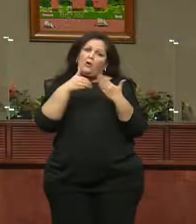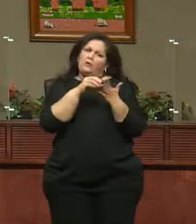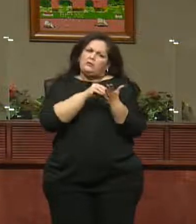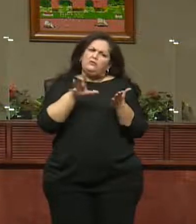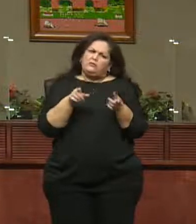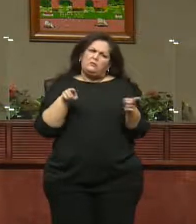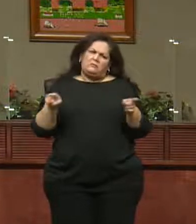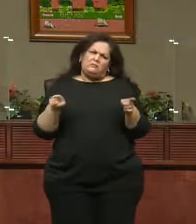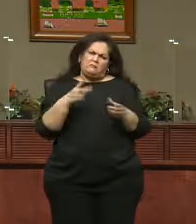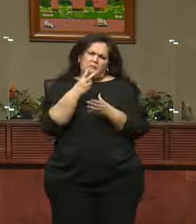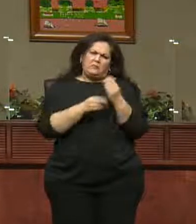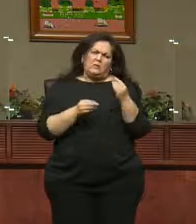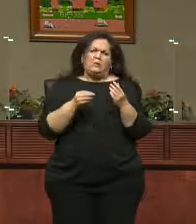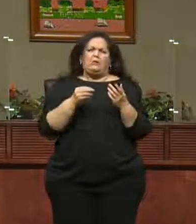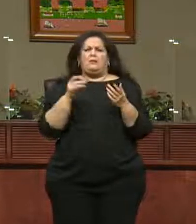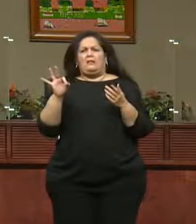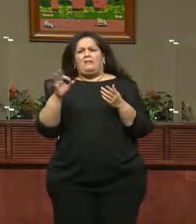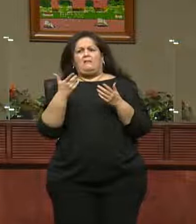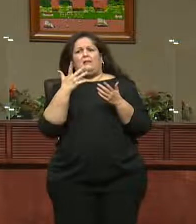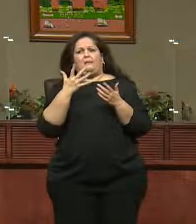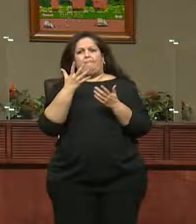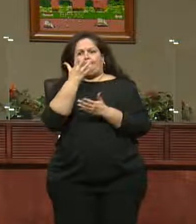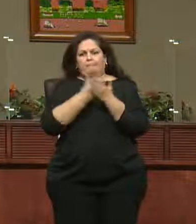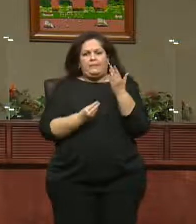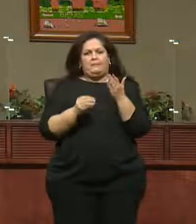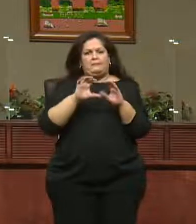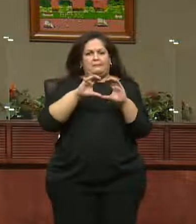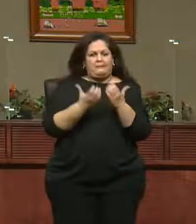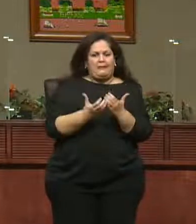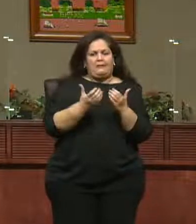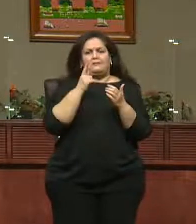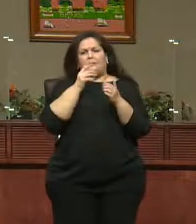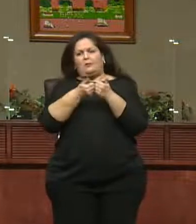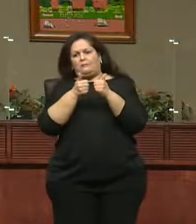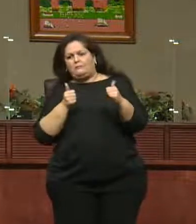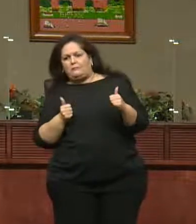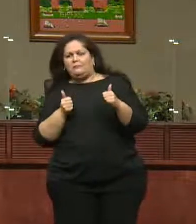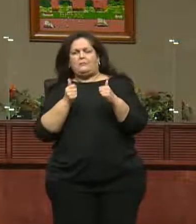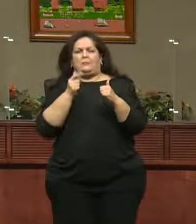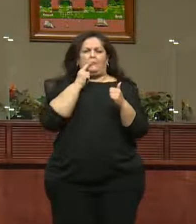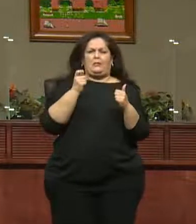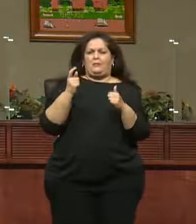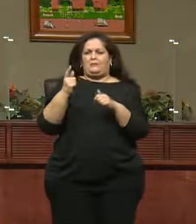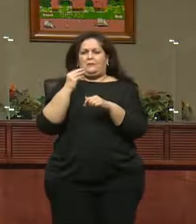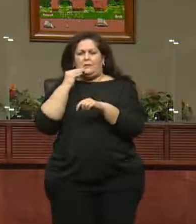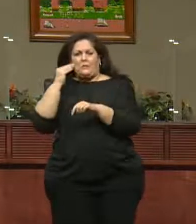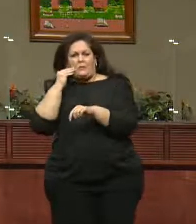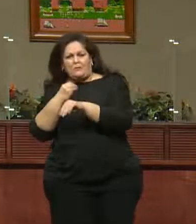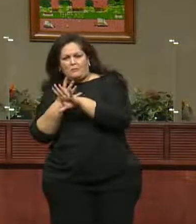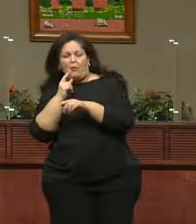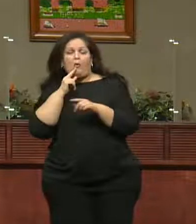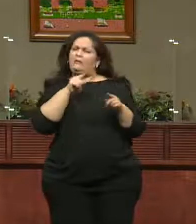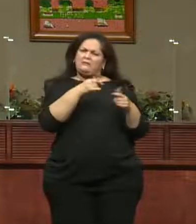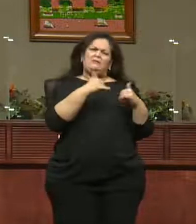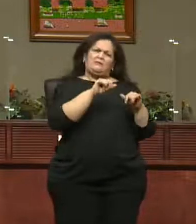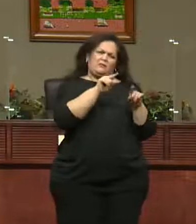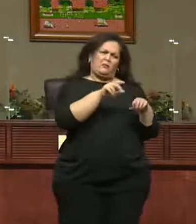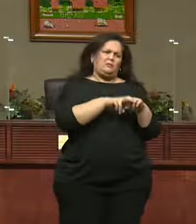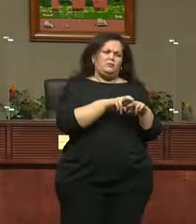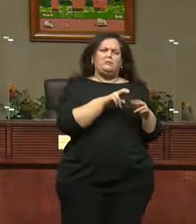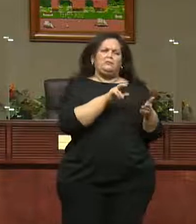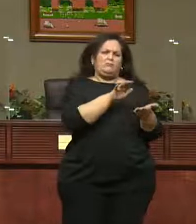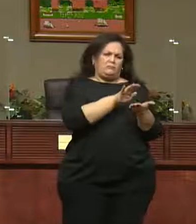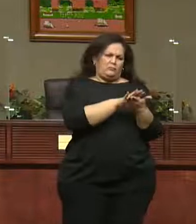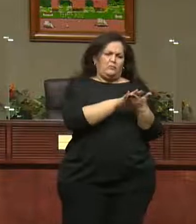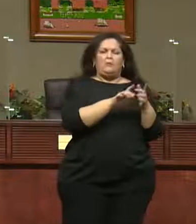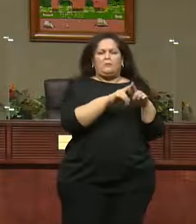who've experienced either learning loss because they were at home and not face-to-face, or those that are even face-to-face that are struggling as well.